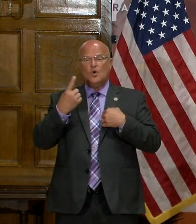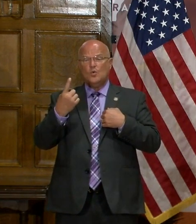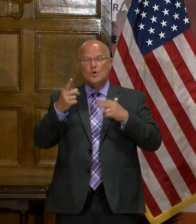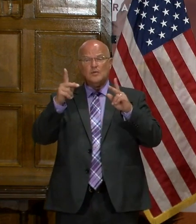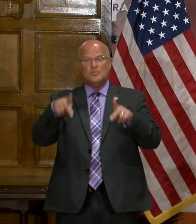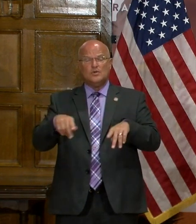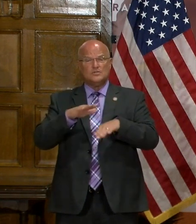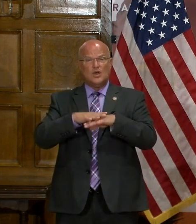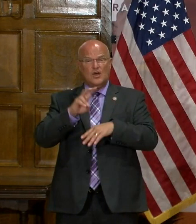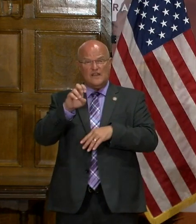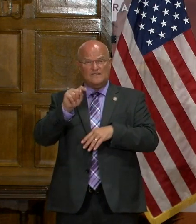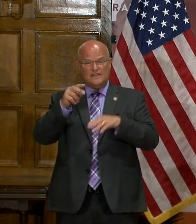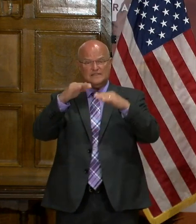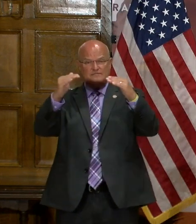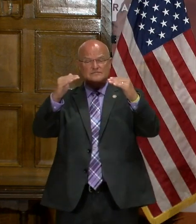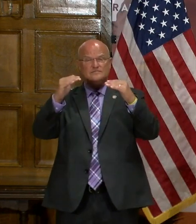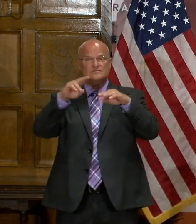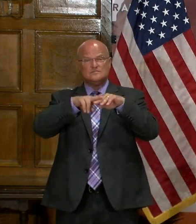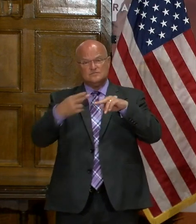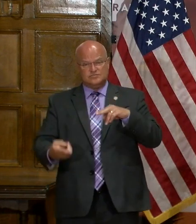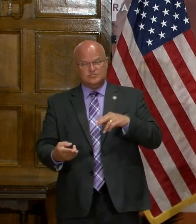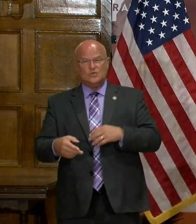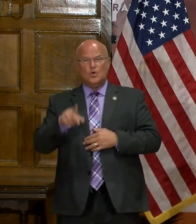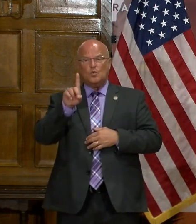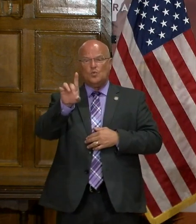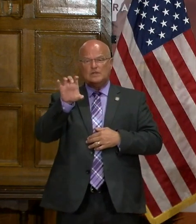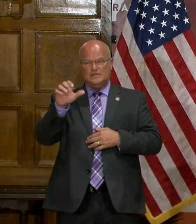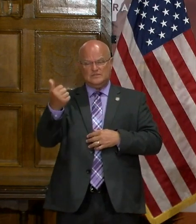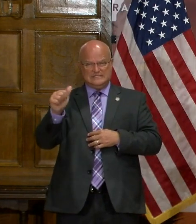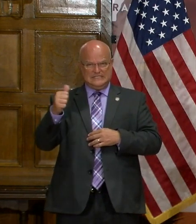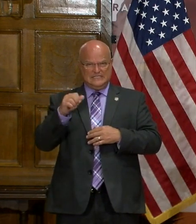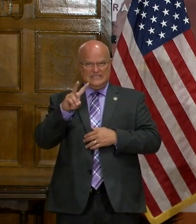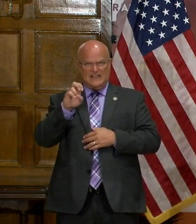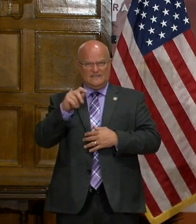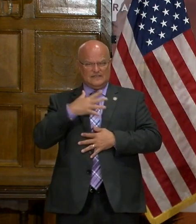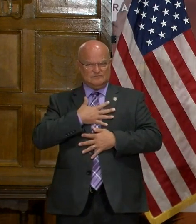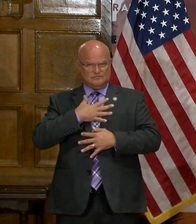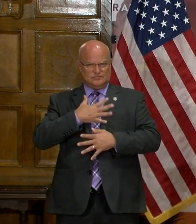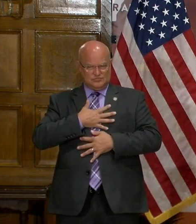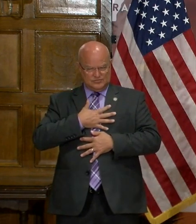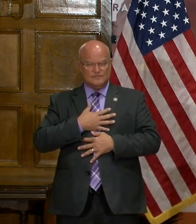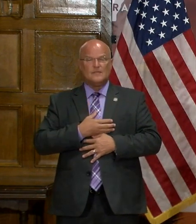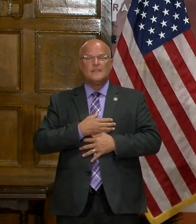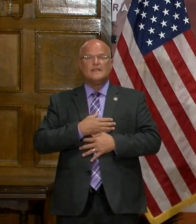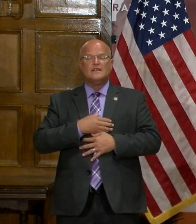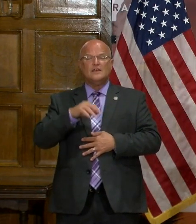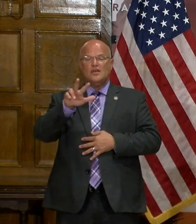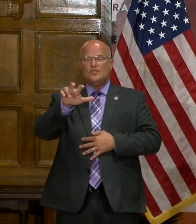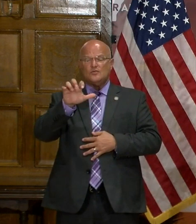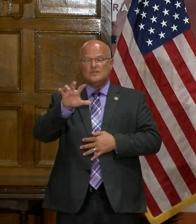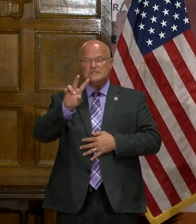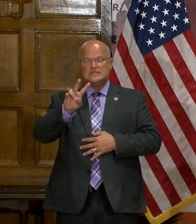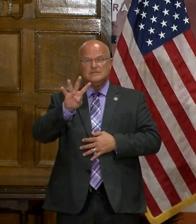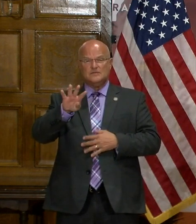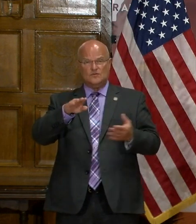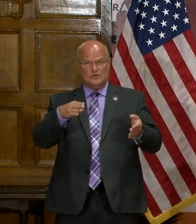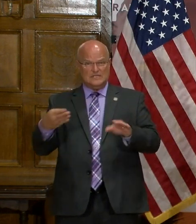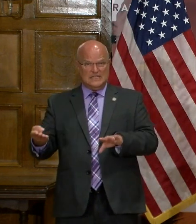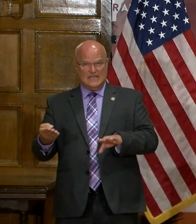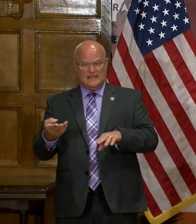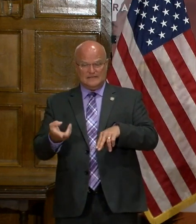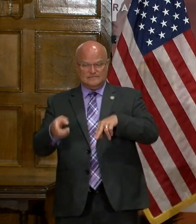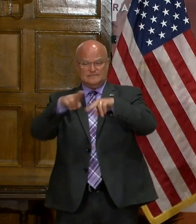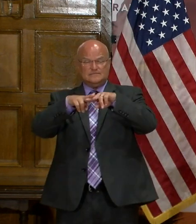person on the ventilator. Now we are at 110. There have been a total of 374 deaths.